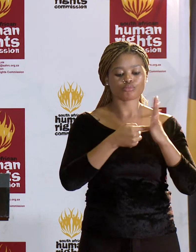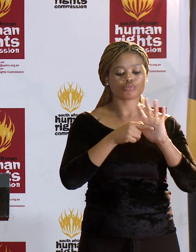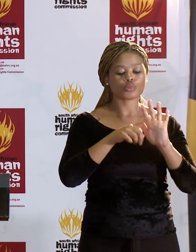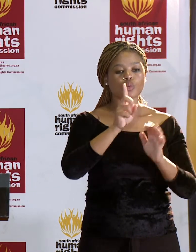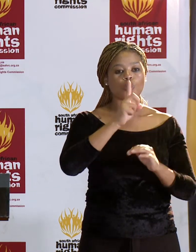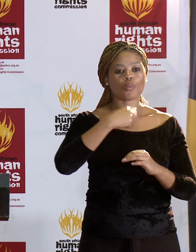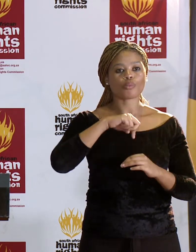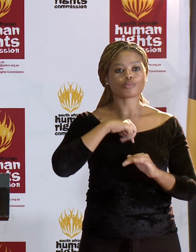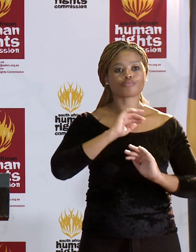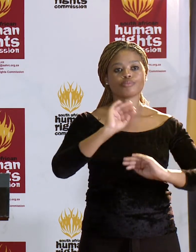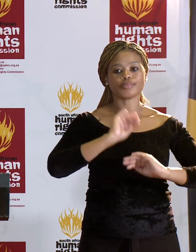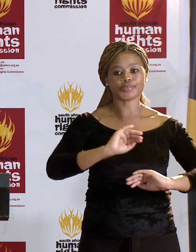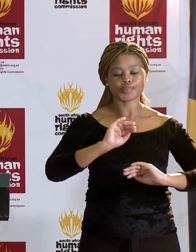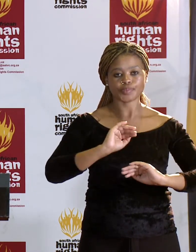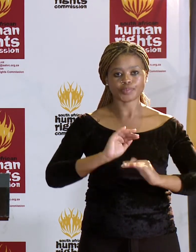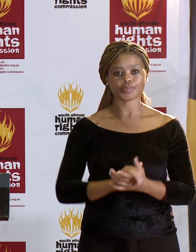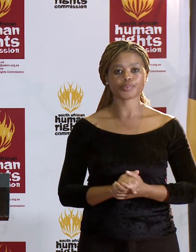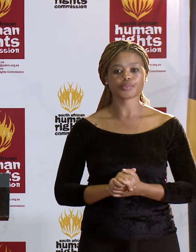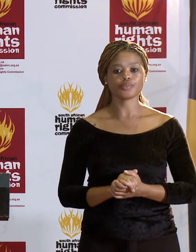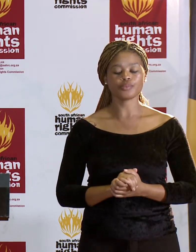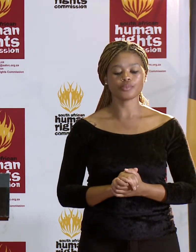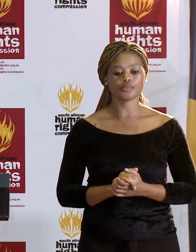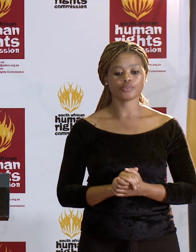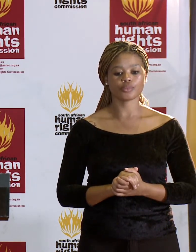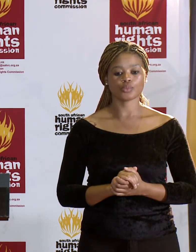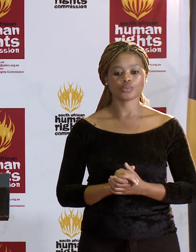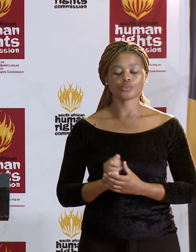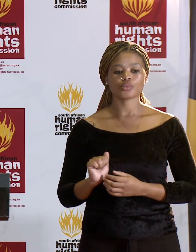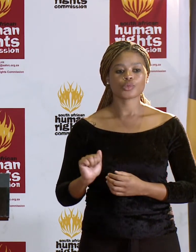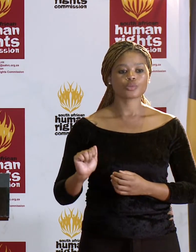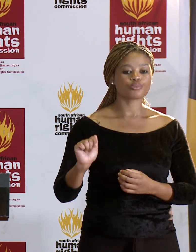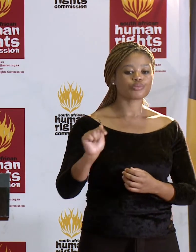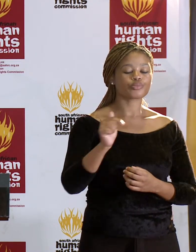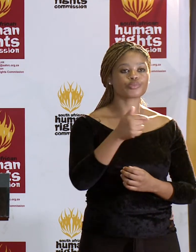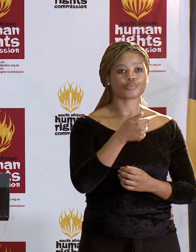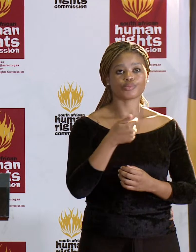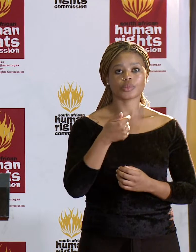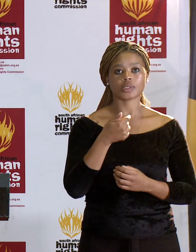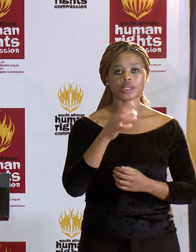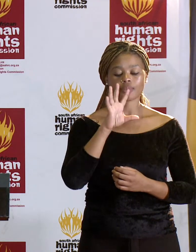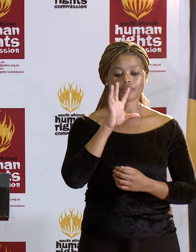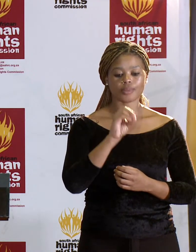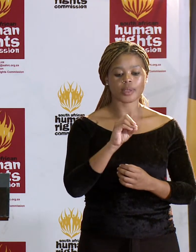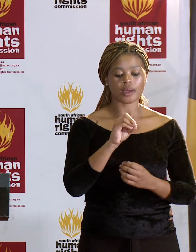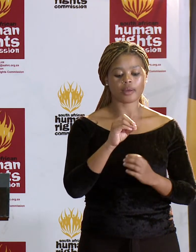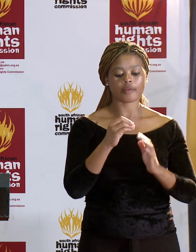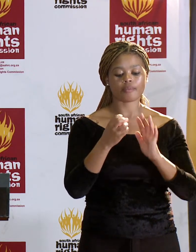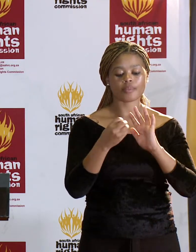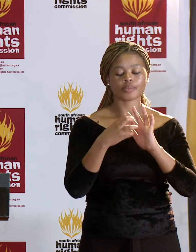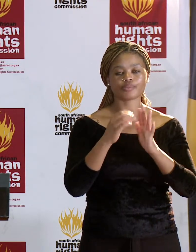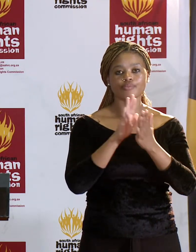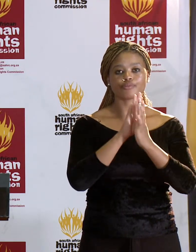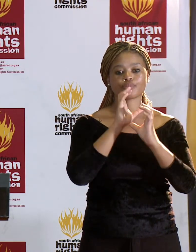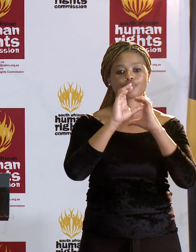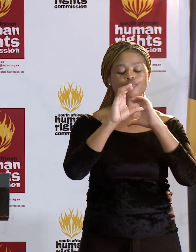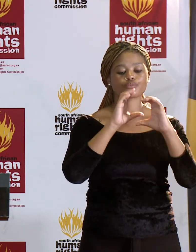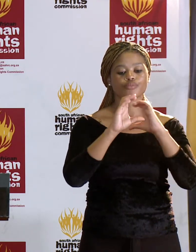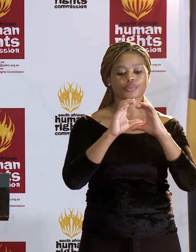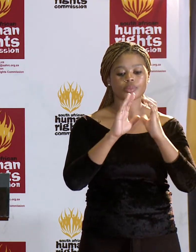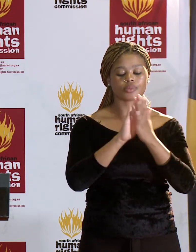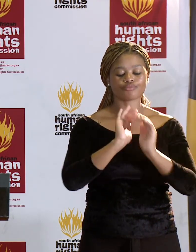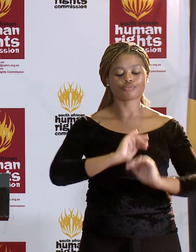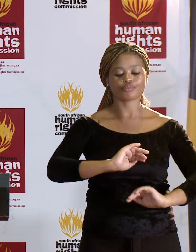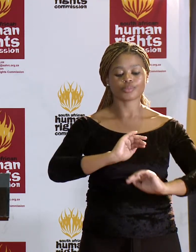we teach in all the courses that relate to media and communication. And these are